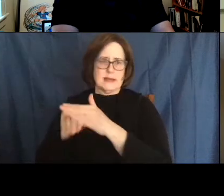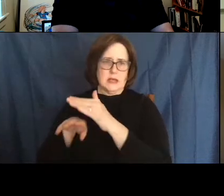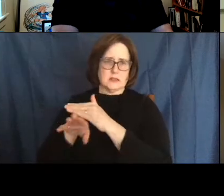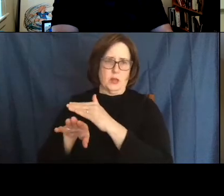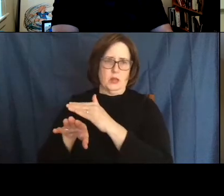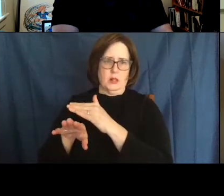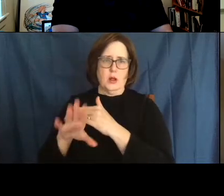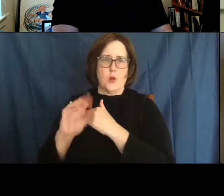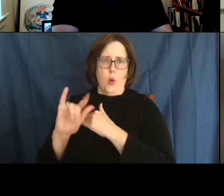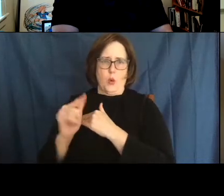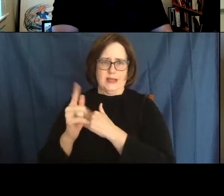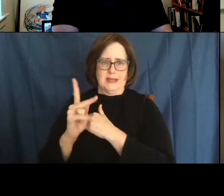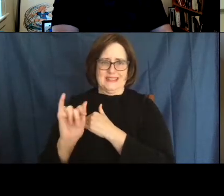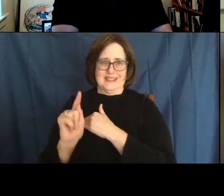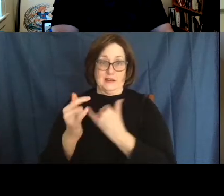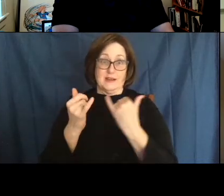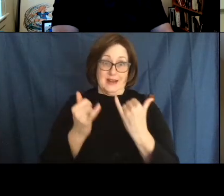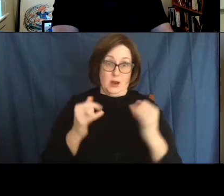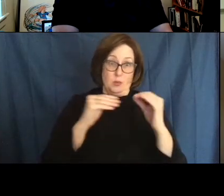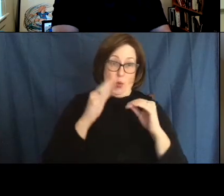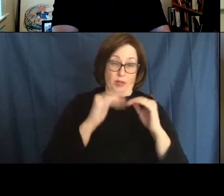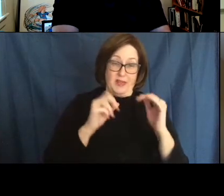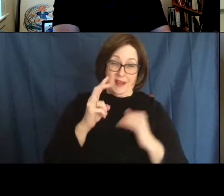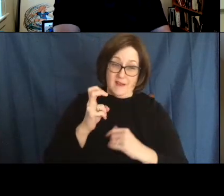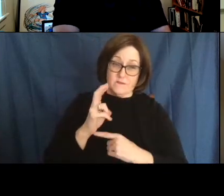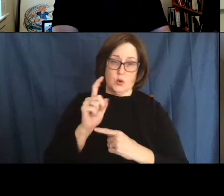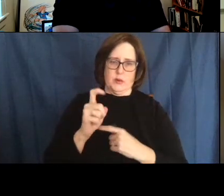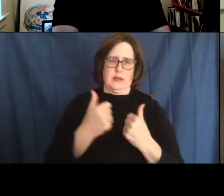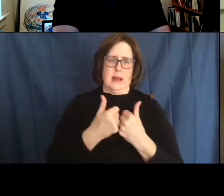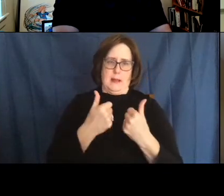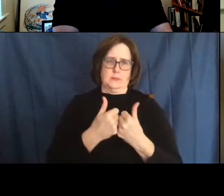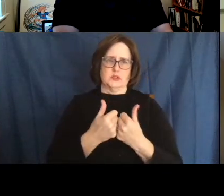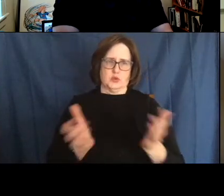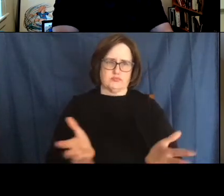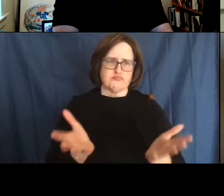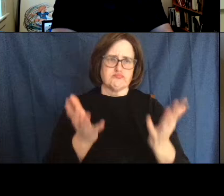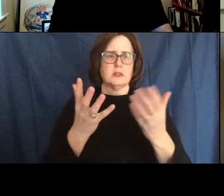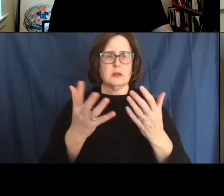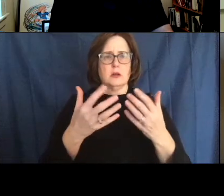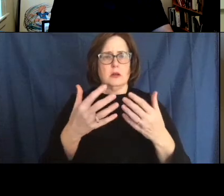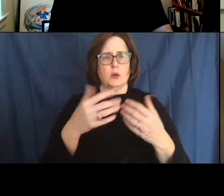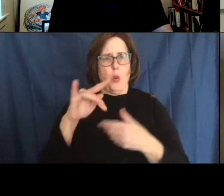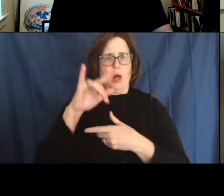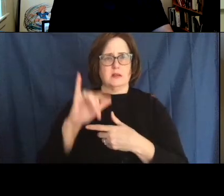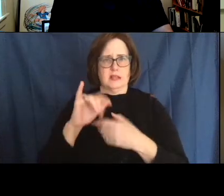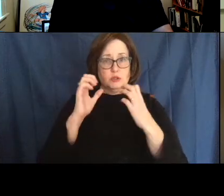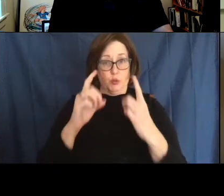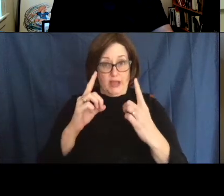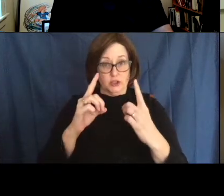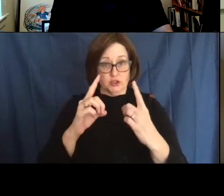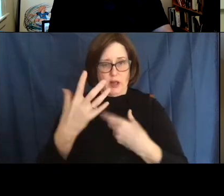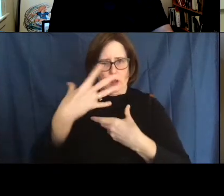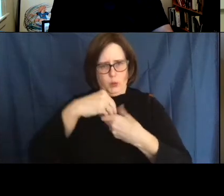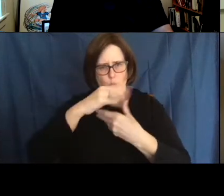than ever, we need games and play that are accessible to all children and foster inclusive quality education for all. We need